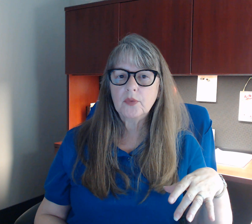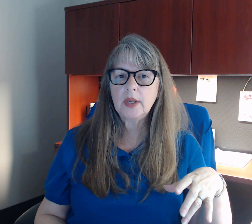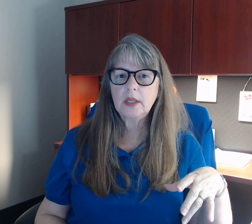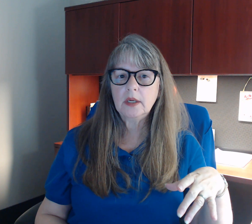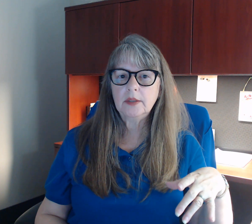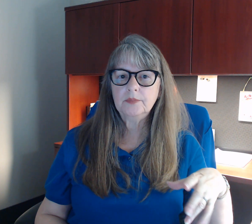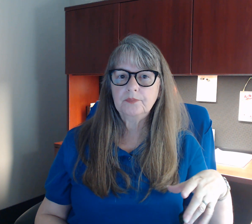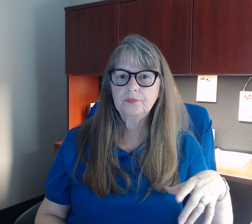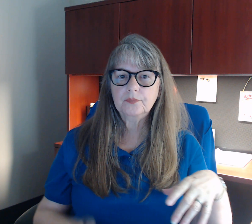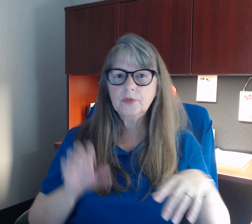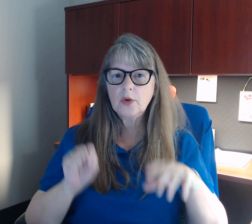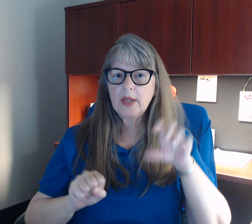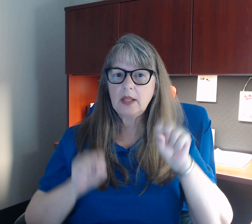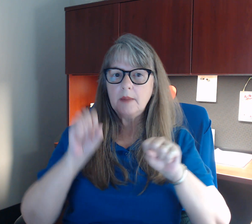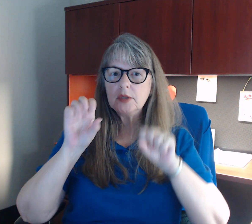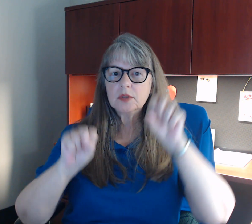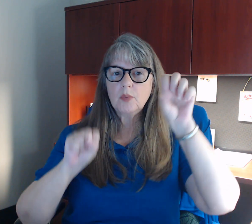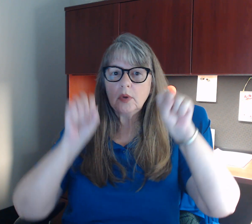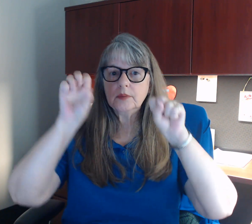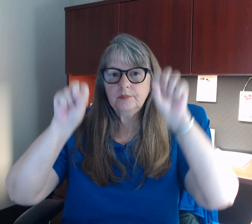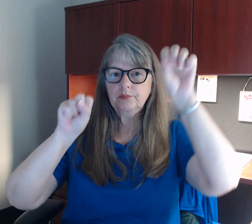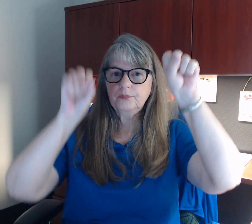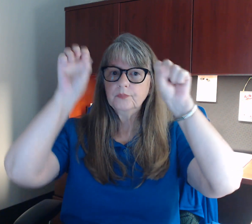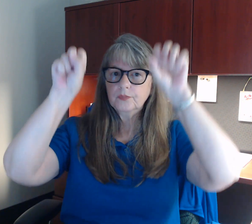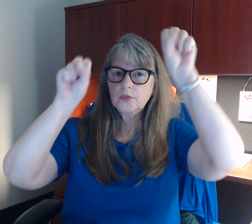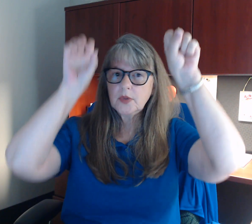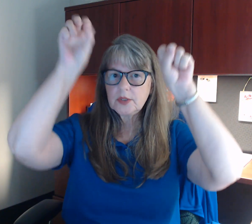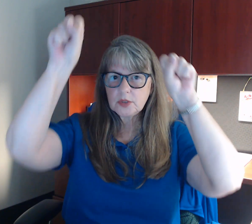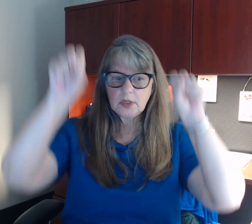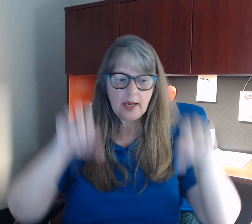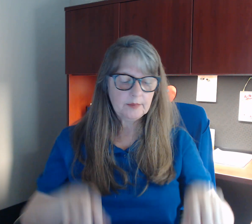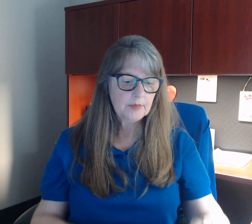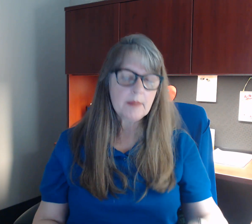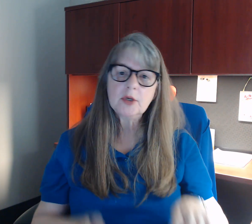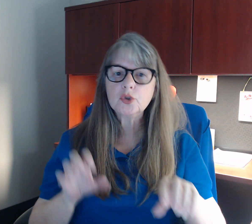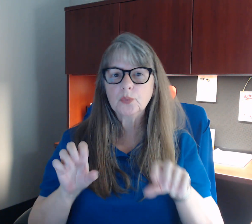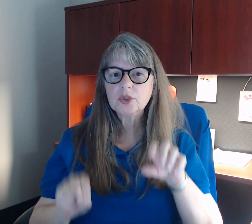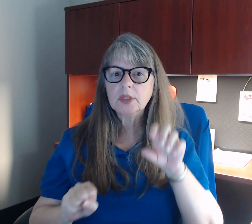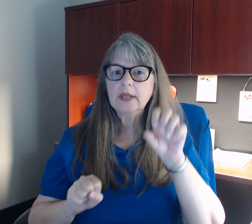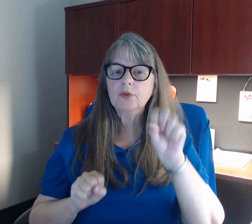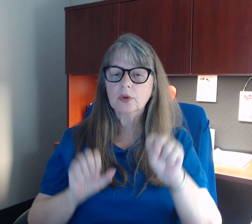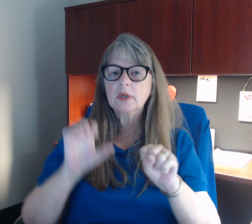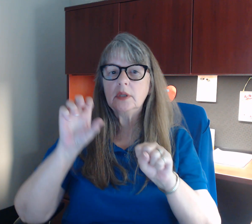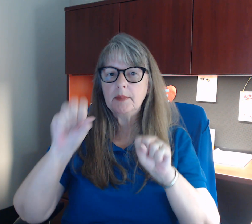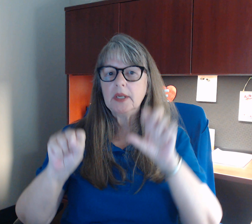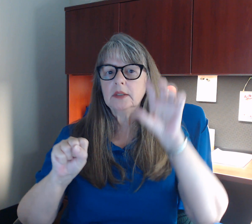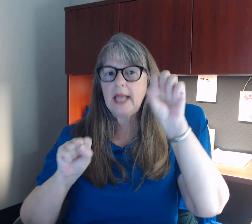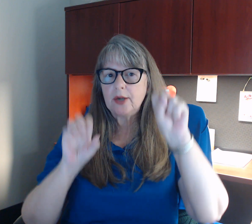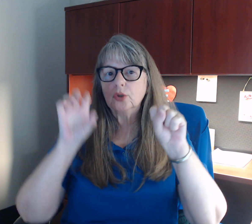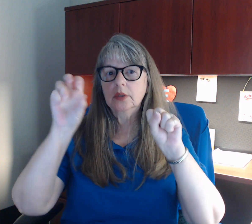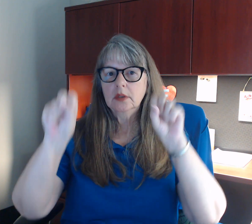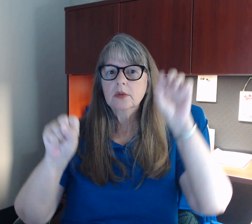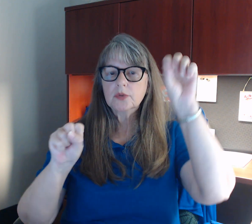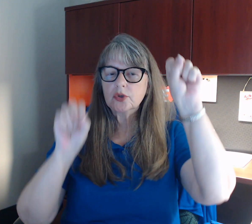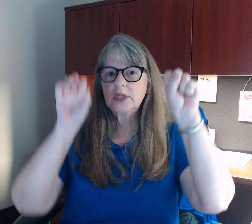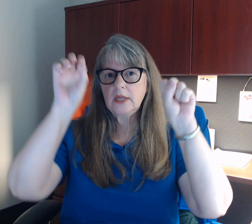they, that climbing sport. So that's to climb. But it's originally if you're climbing a ladder. So just think of it